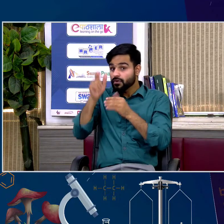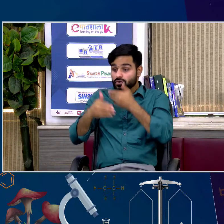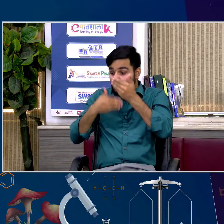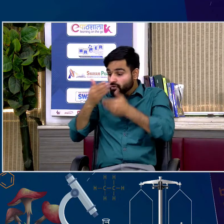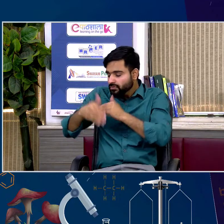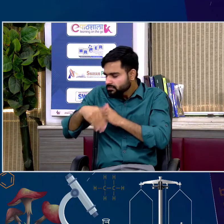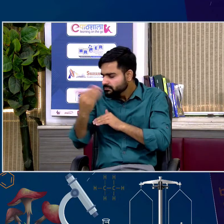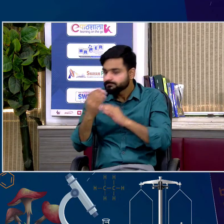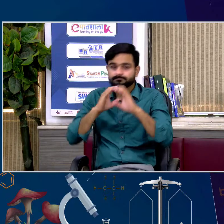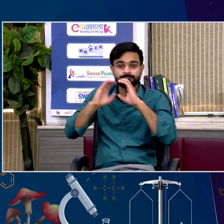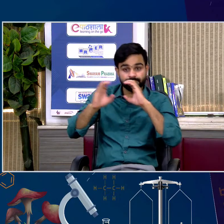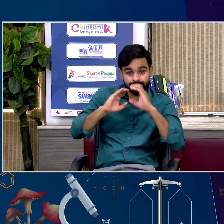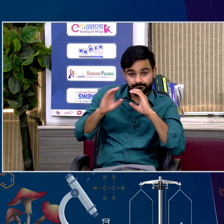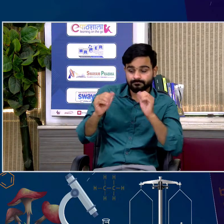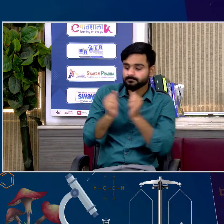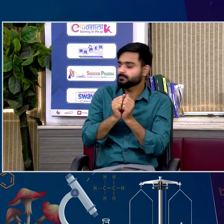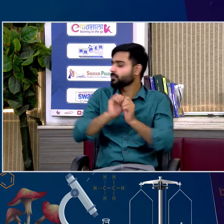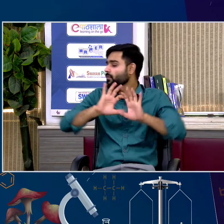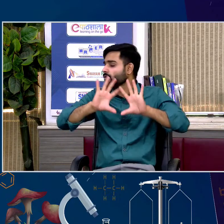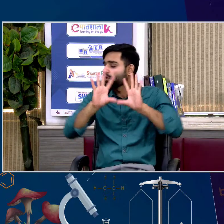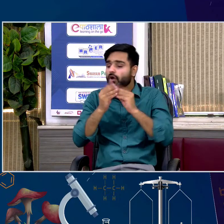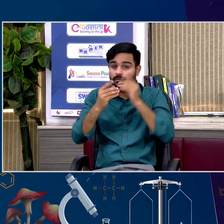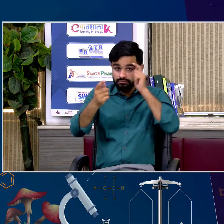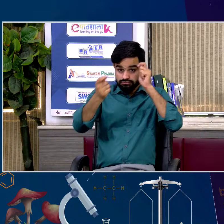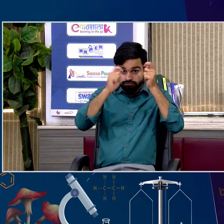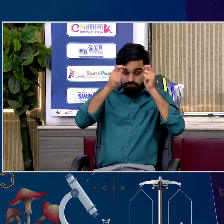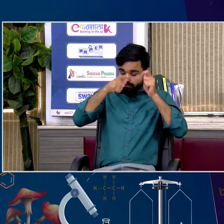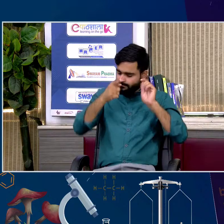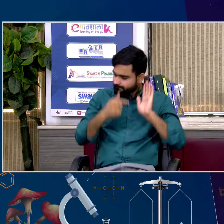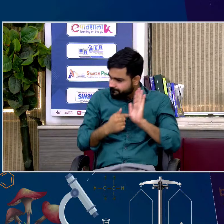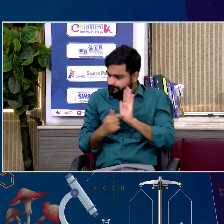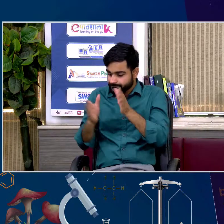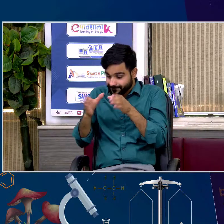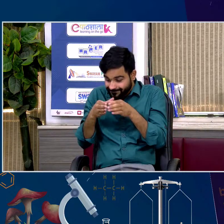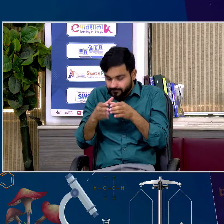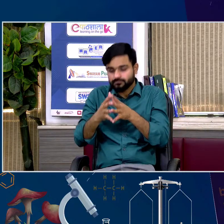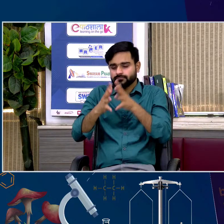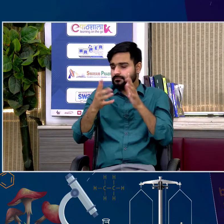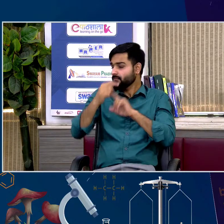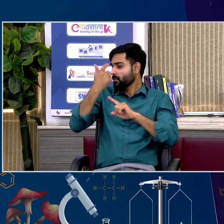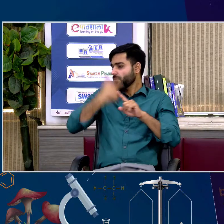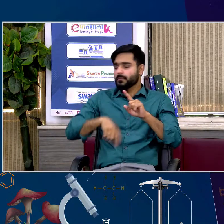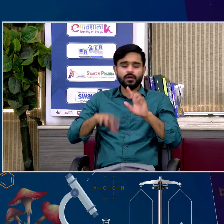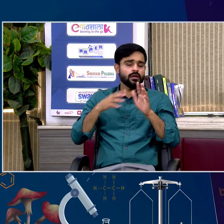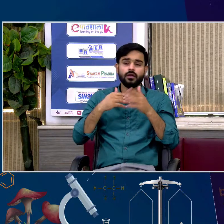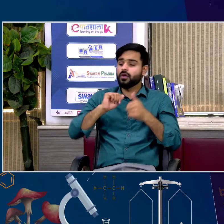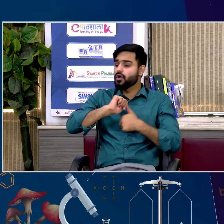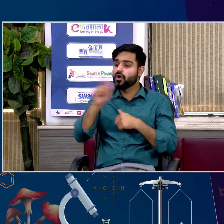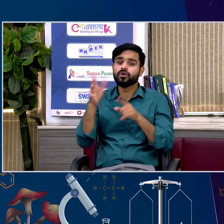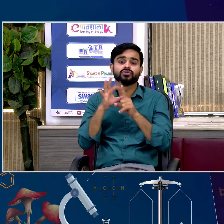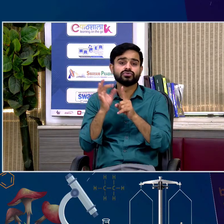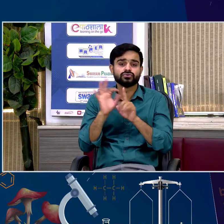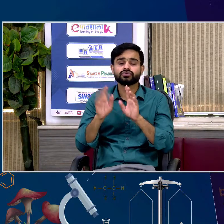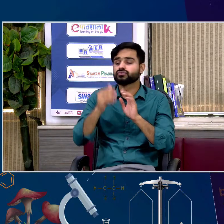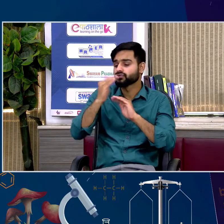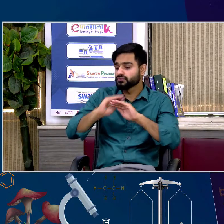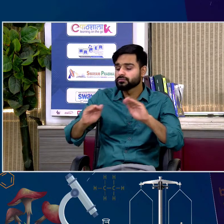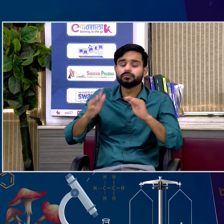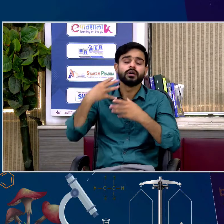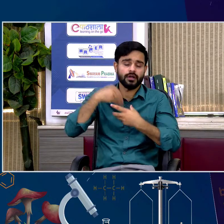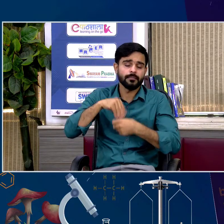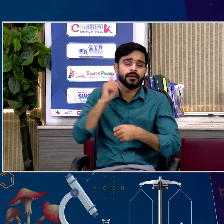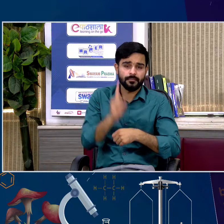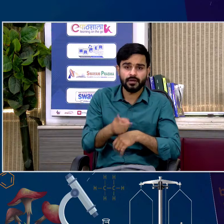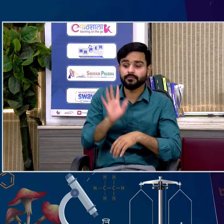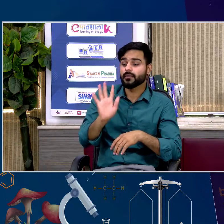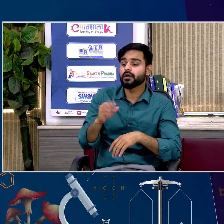is communicating with the whole group, with small groups, with individuals, so that not everyone is doing what everyone should be doing, but